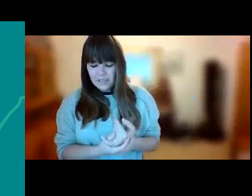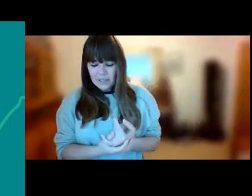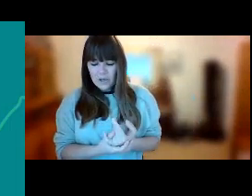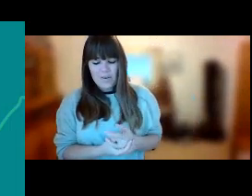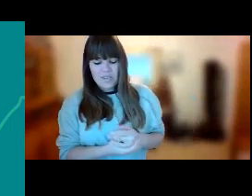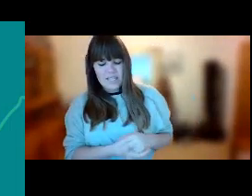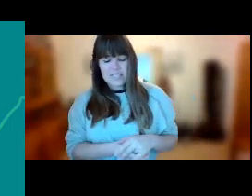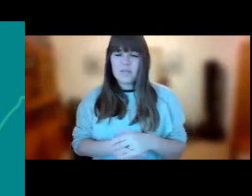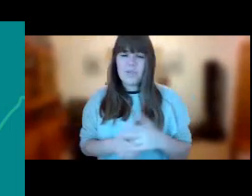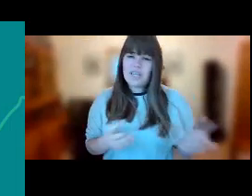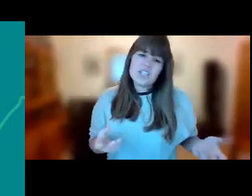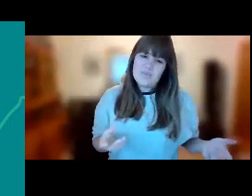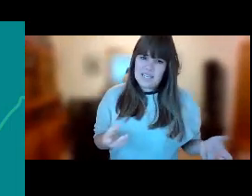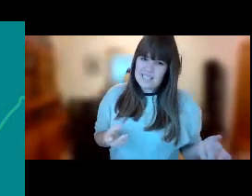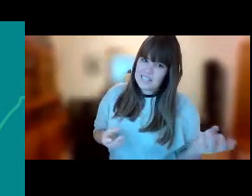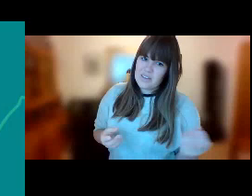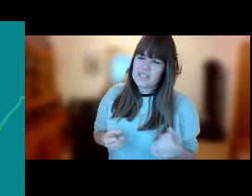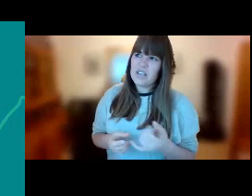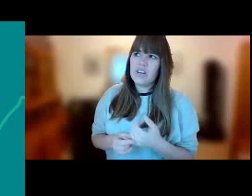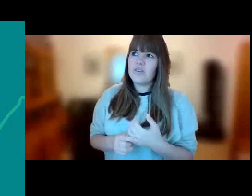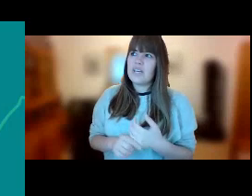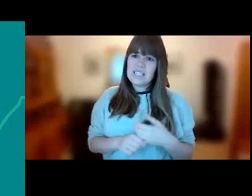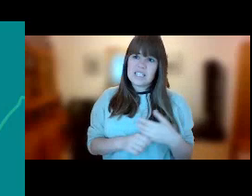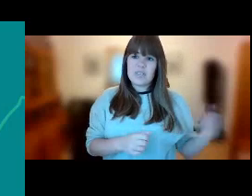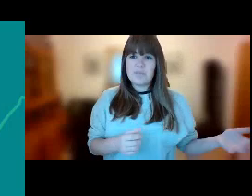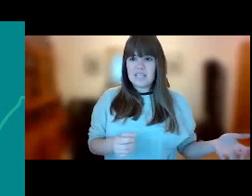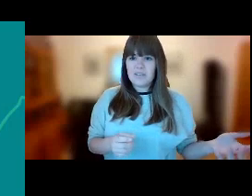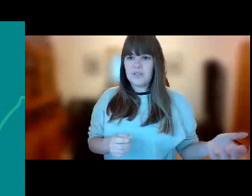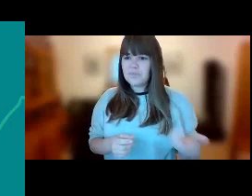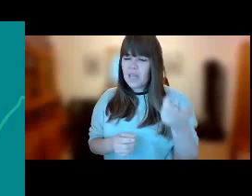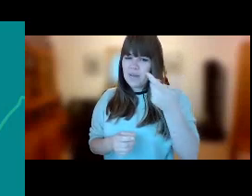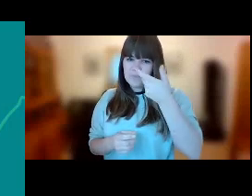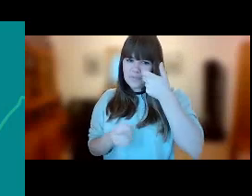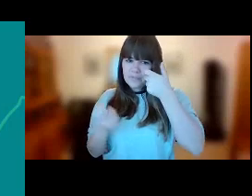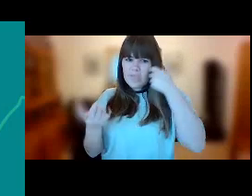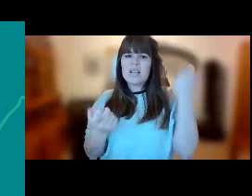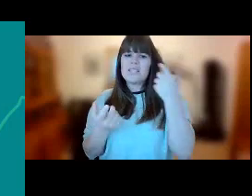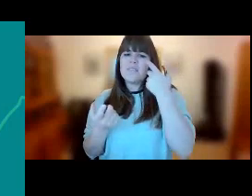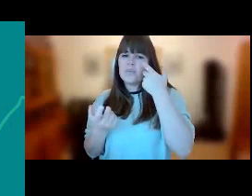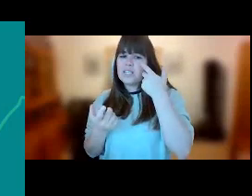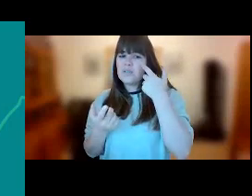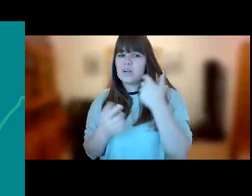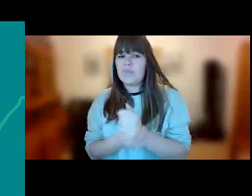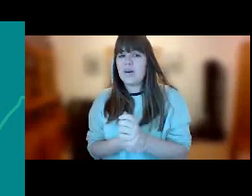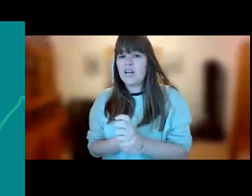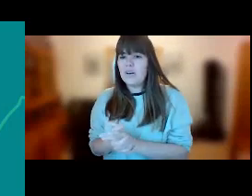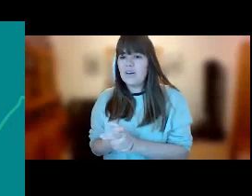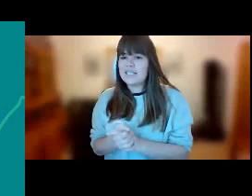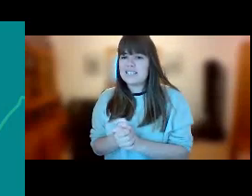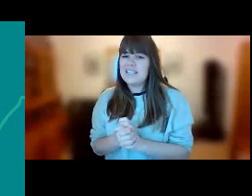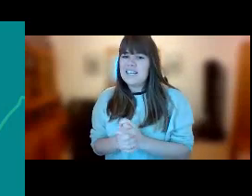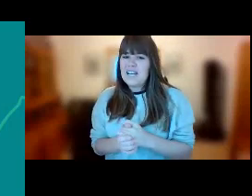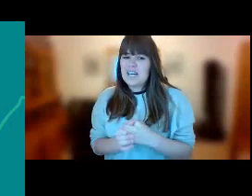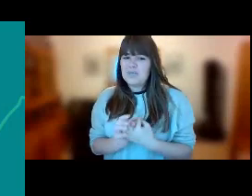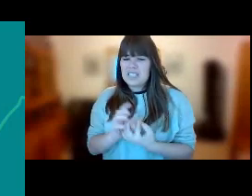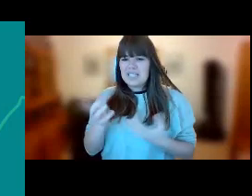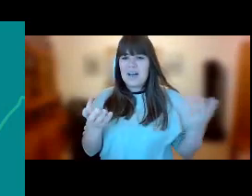currently, or whether that's communication related, so there's no easy read material. Something that we talk about a lot